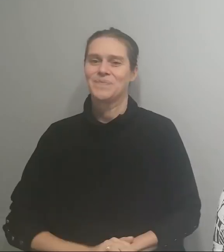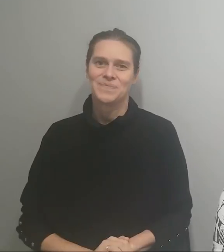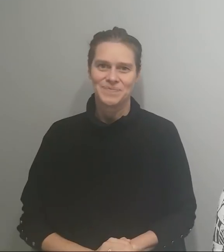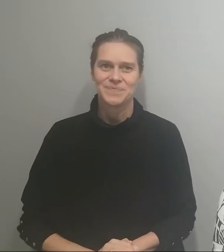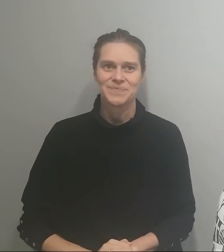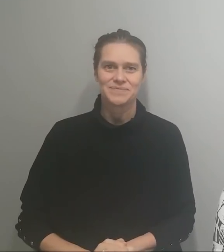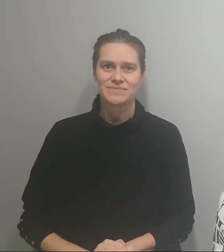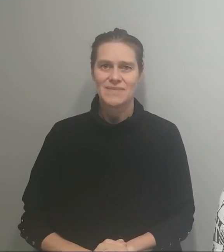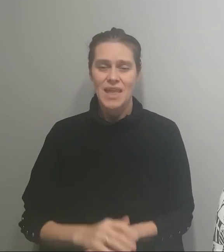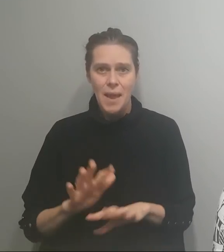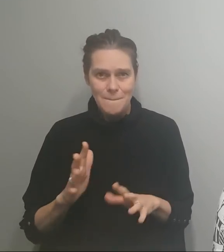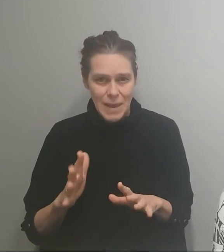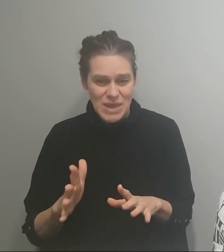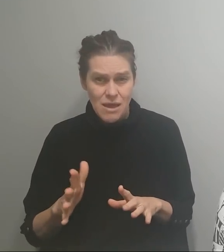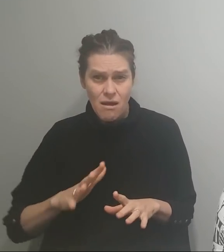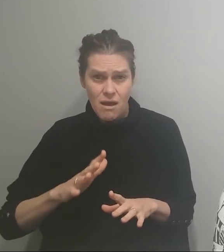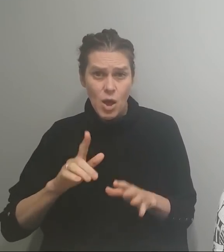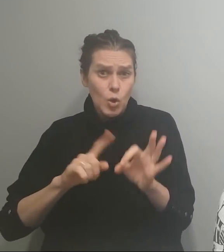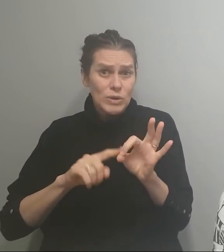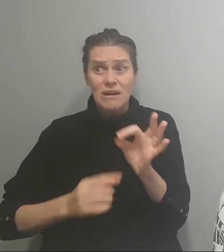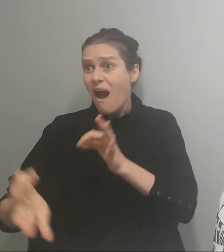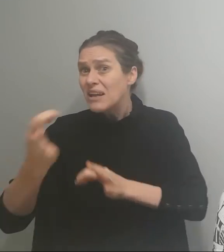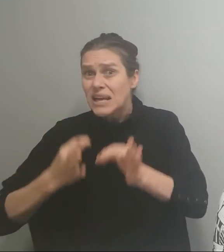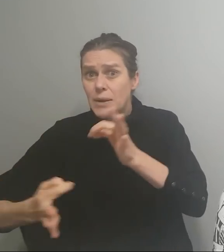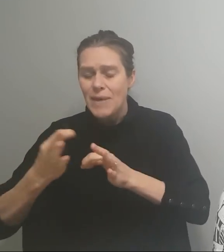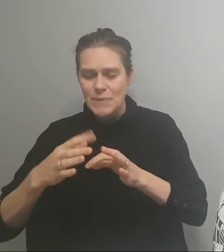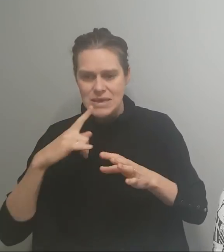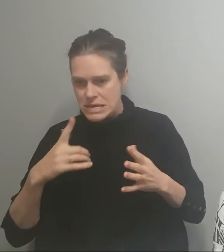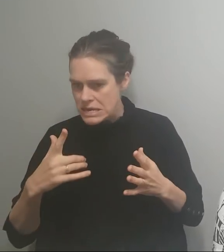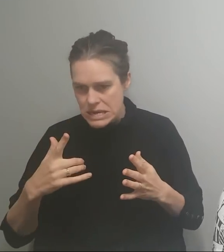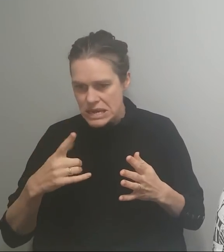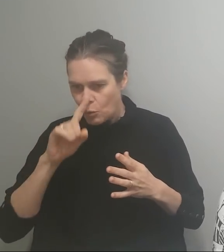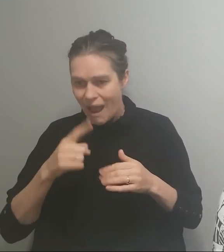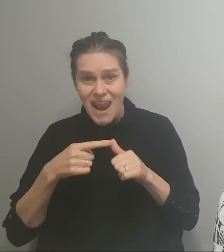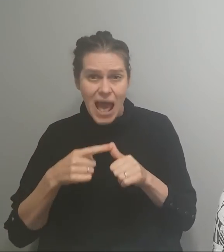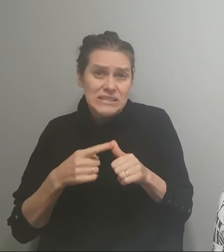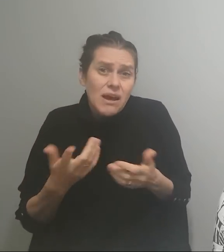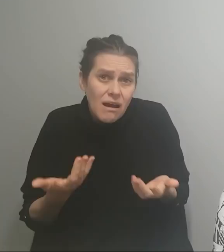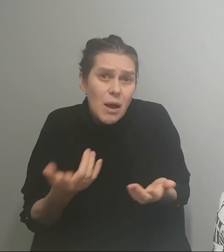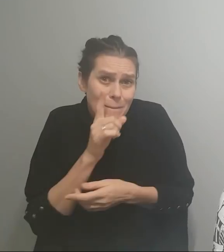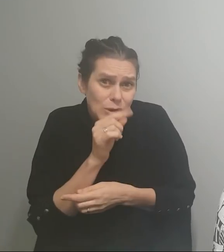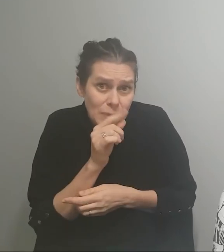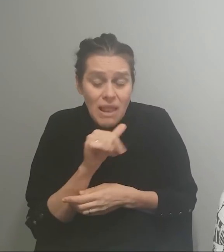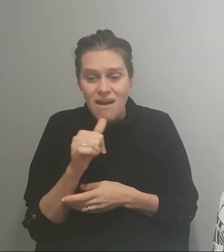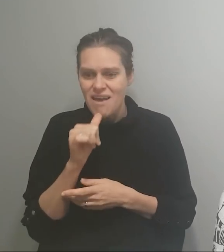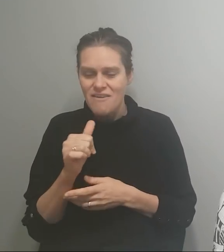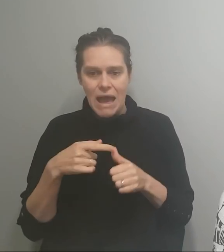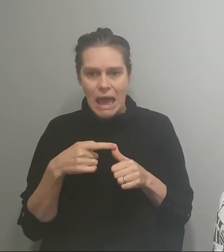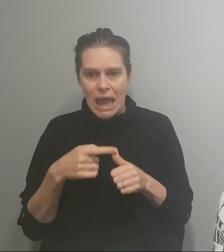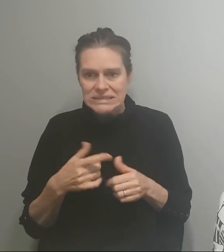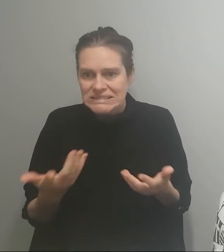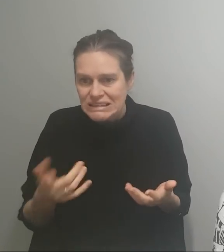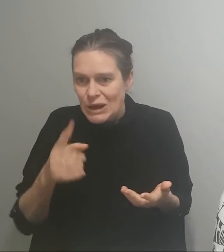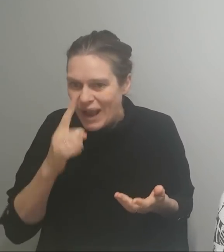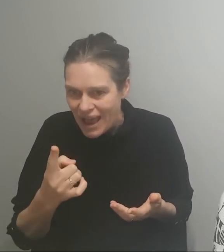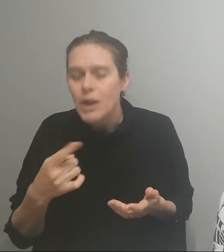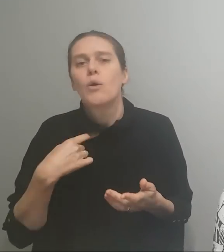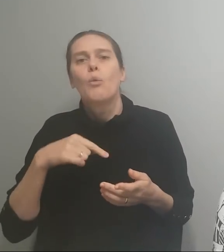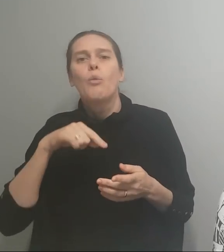I might not be able to answer all the questions that you have, but if I can't, we'll try and make the information